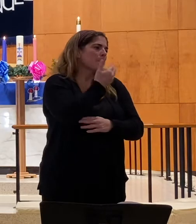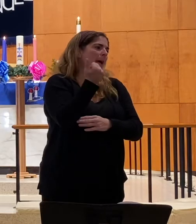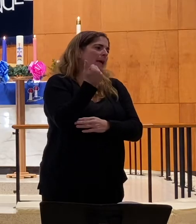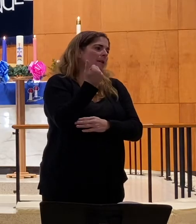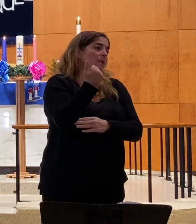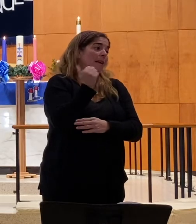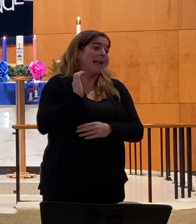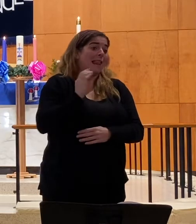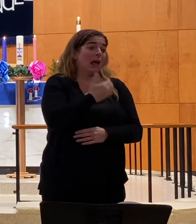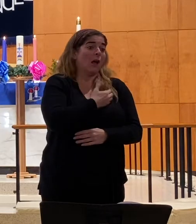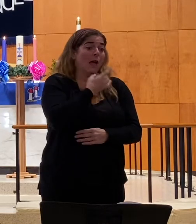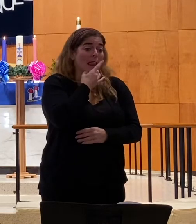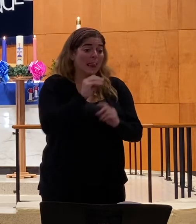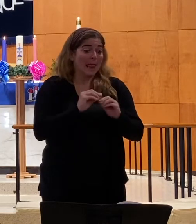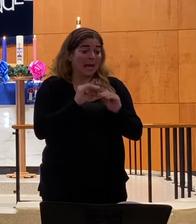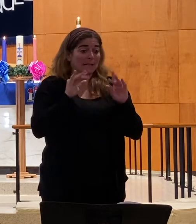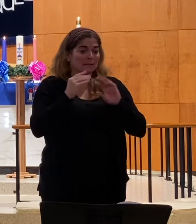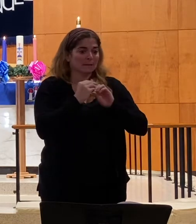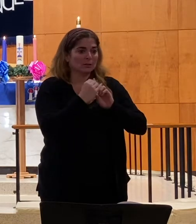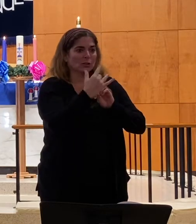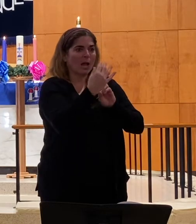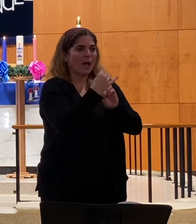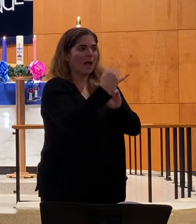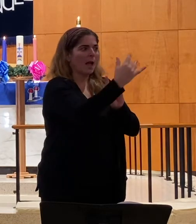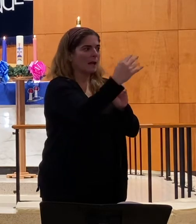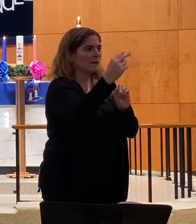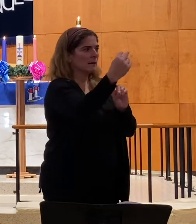light to the nations.